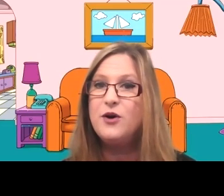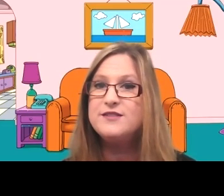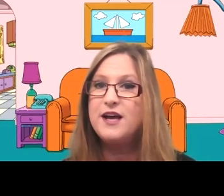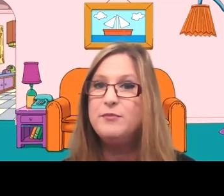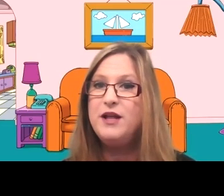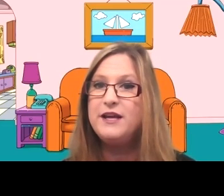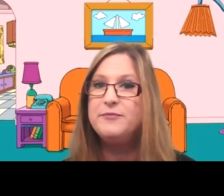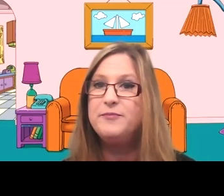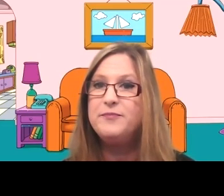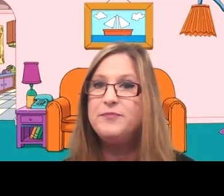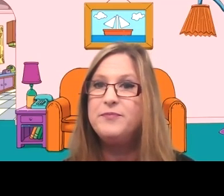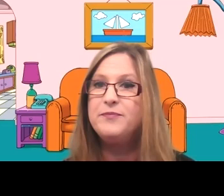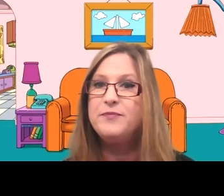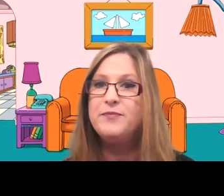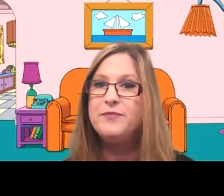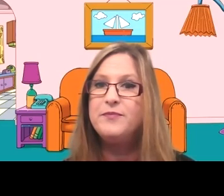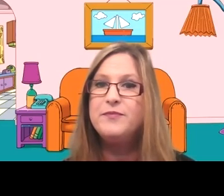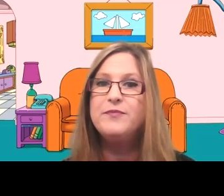to go outside and play.